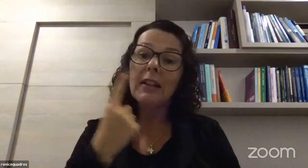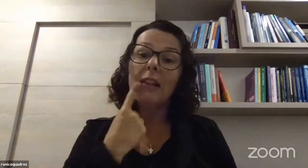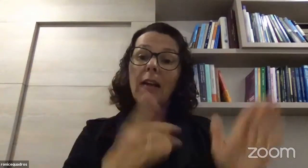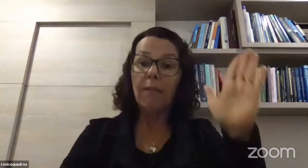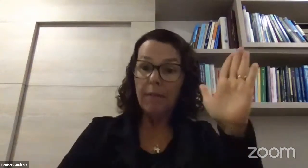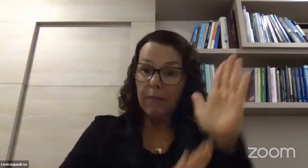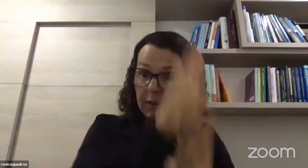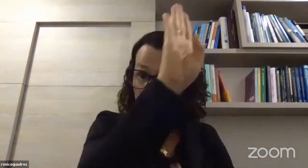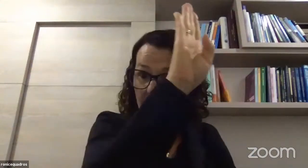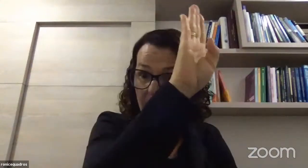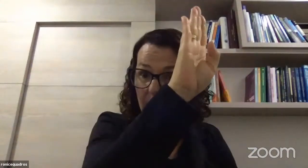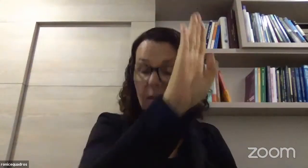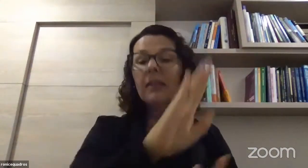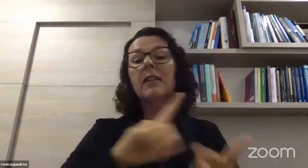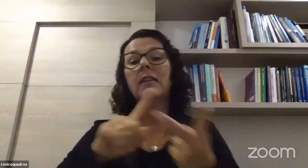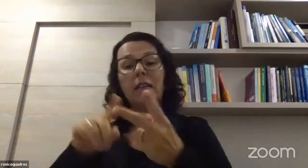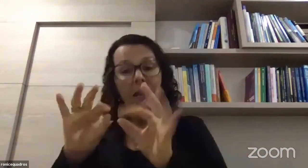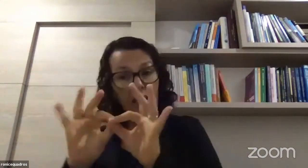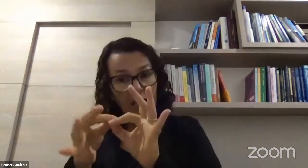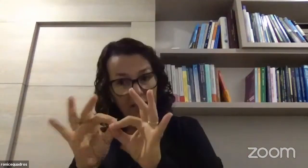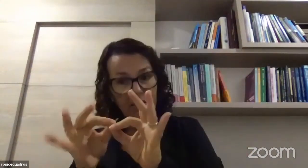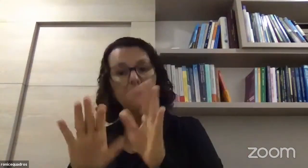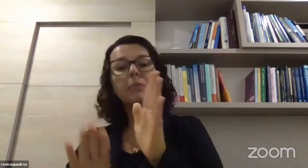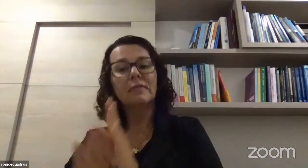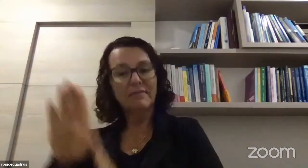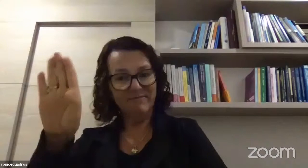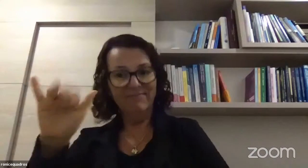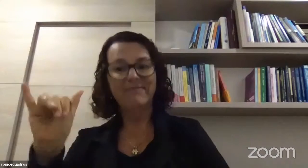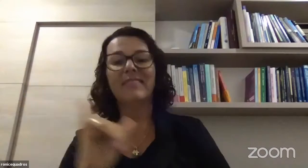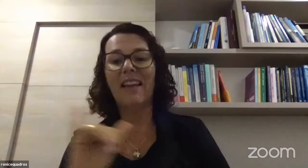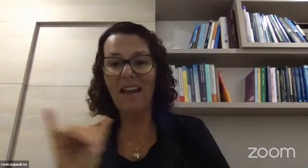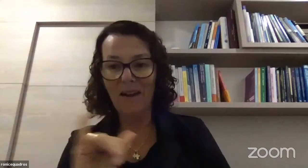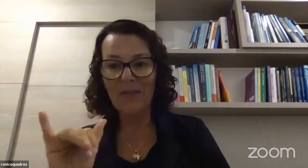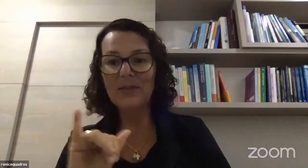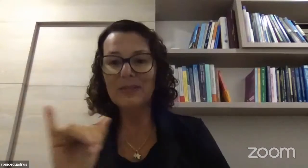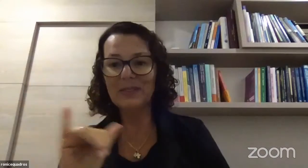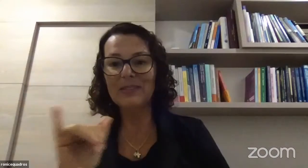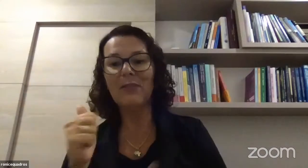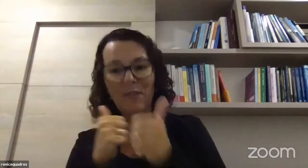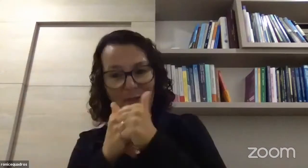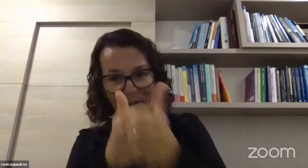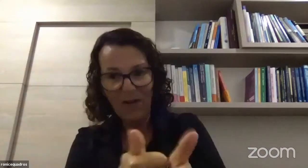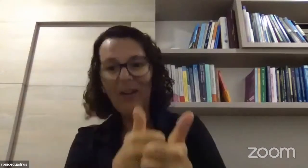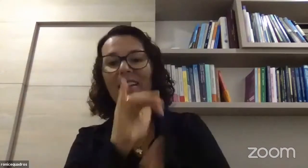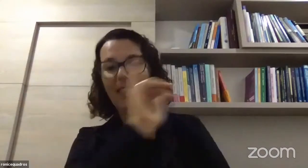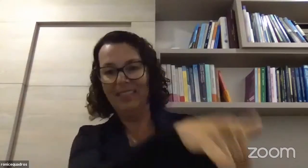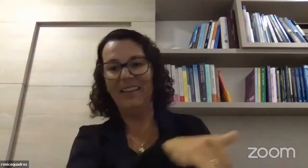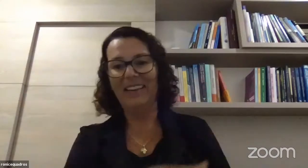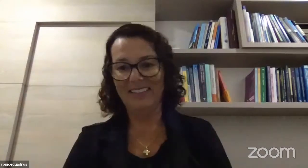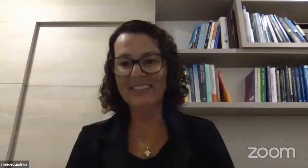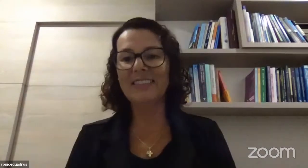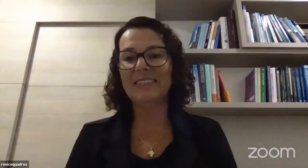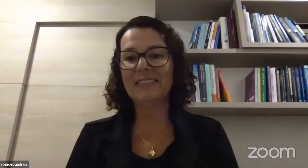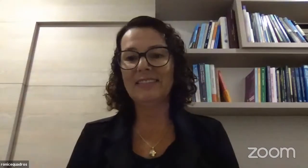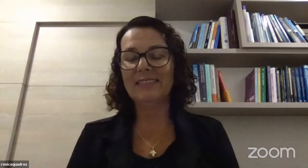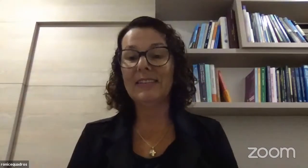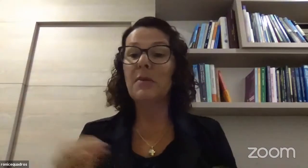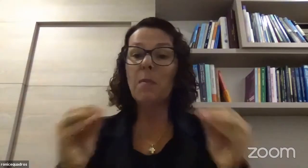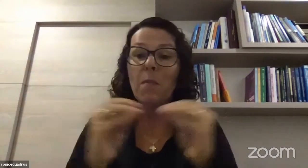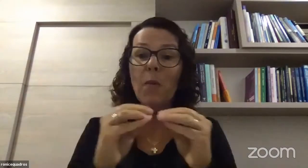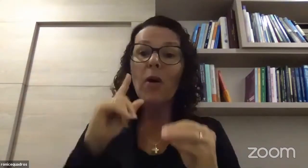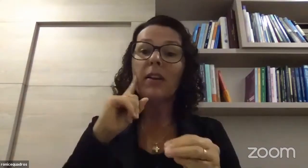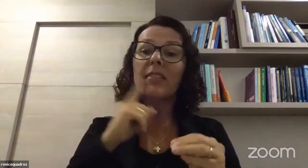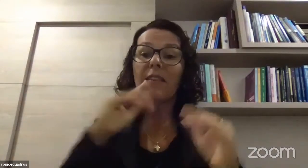education. And if they develop their education, while you're also training